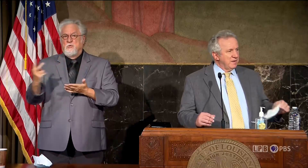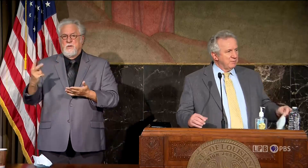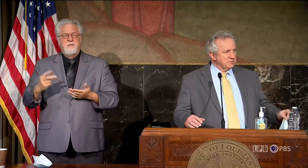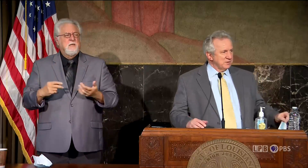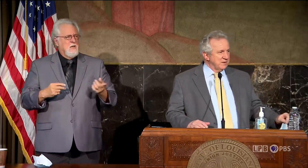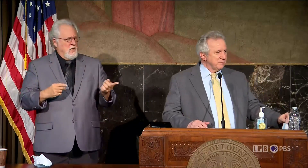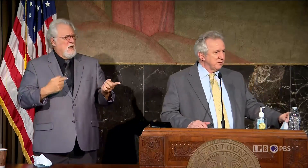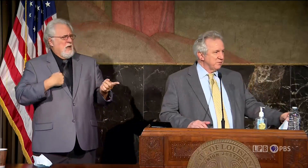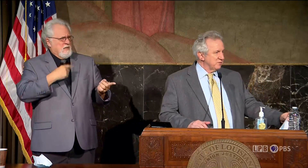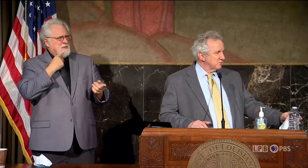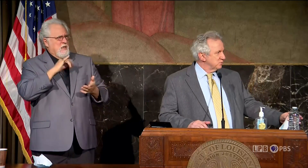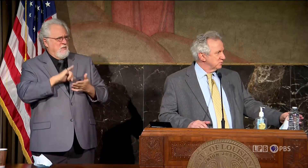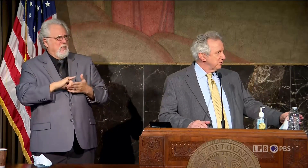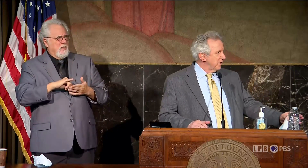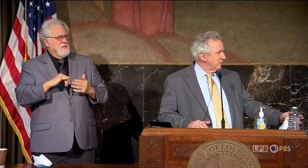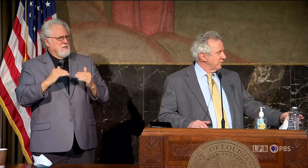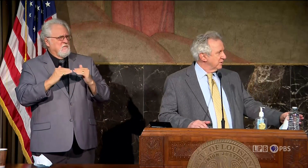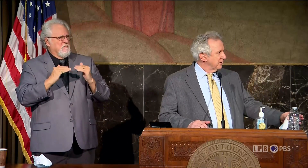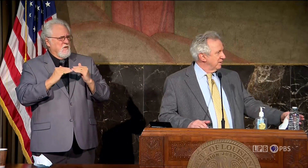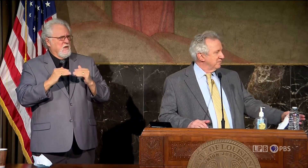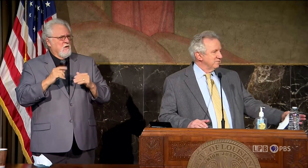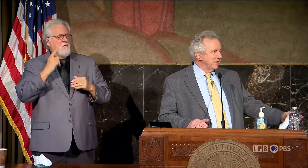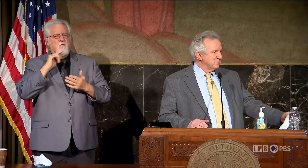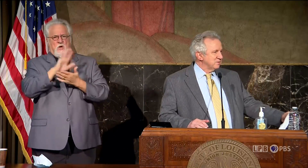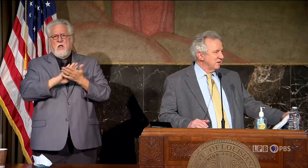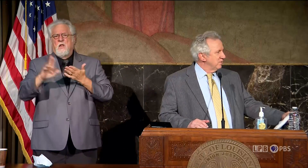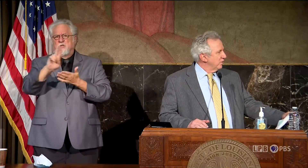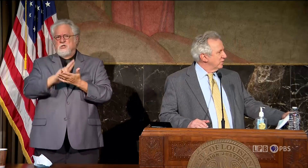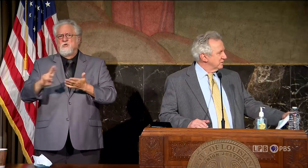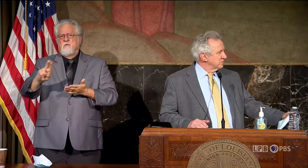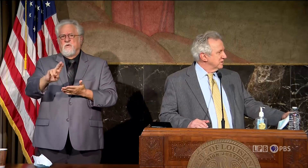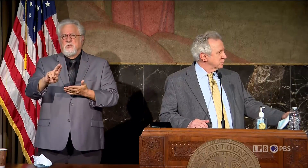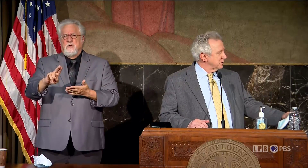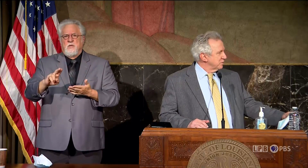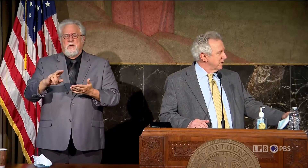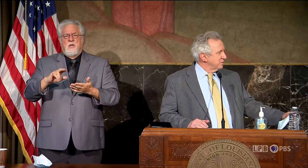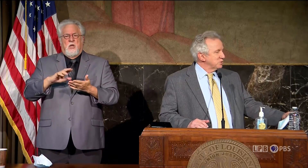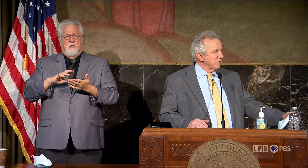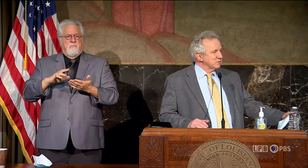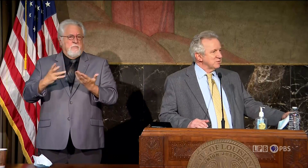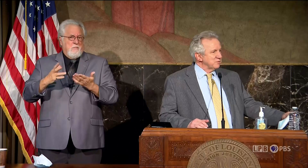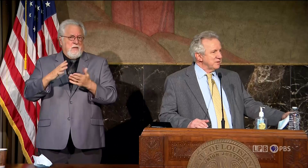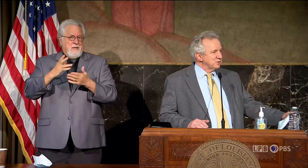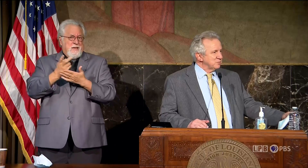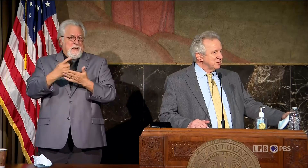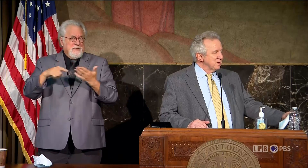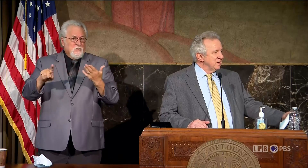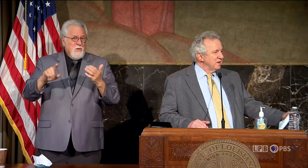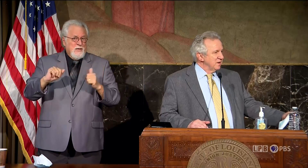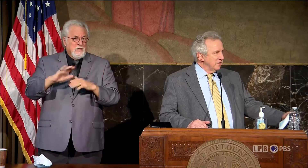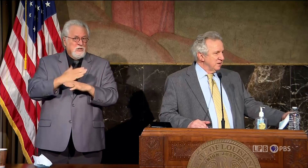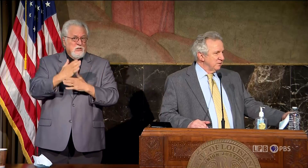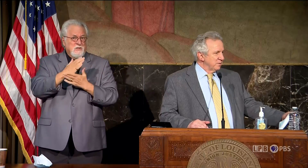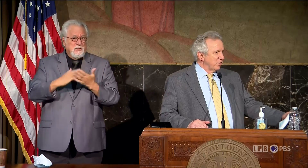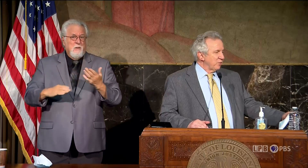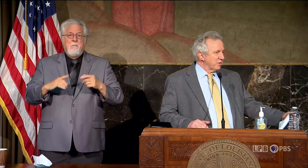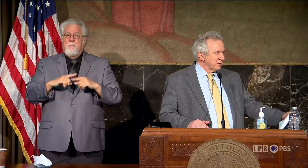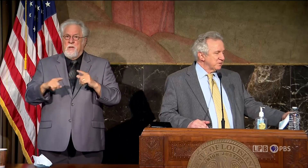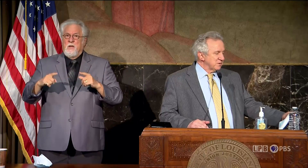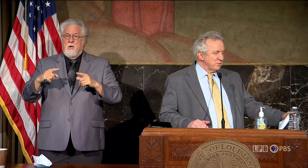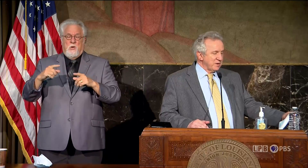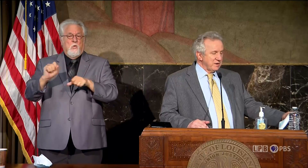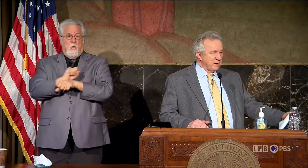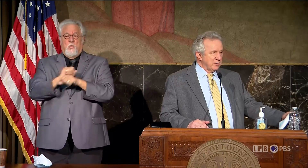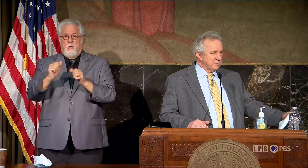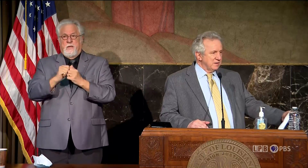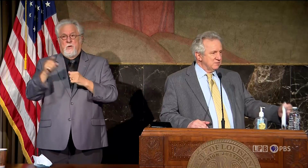Yes, I would say that for schools of higher learning. As early as next week, we might be sharing some information, but we are working